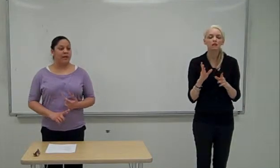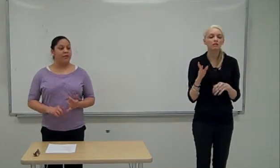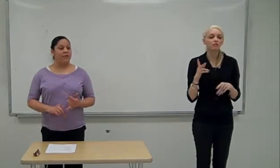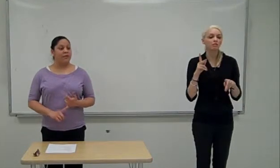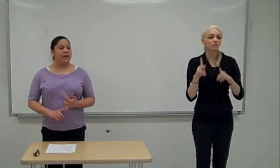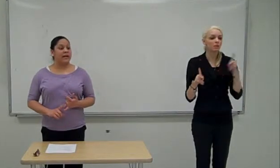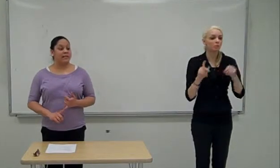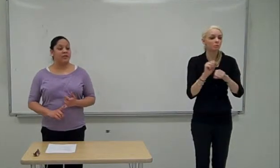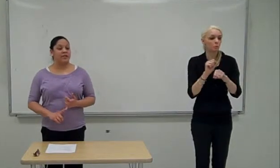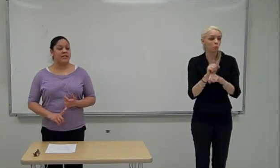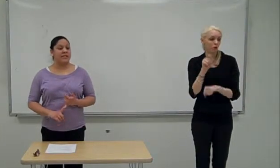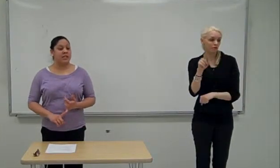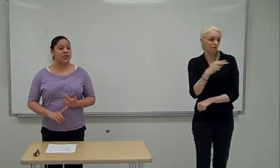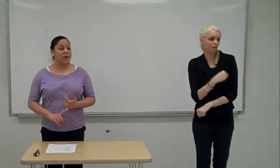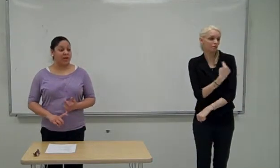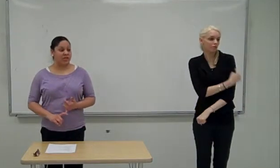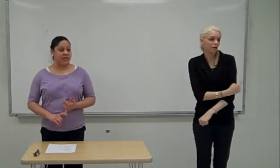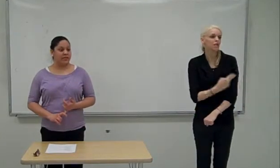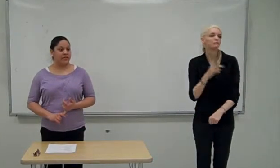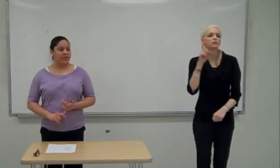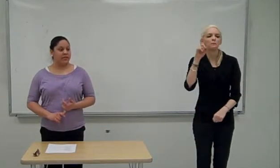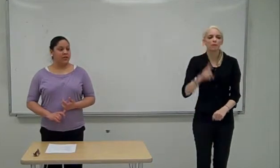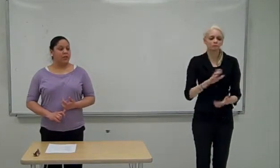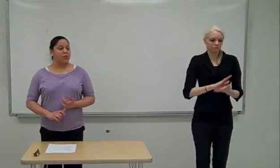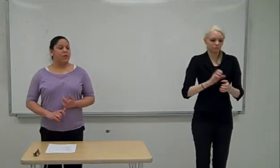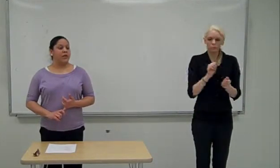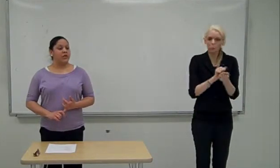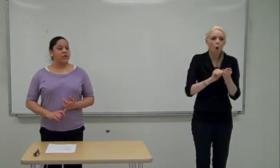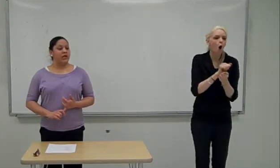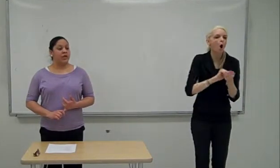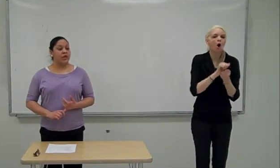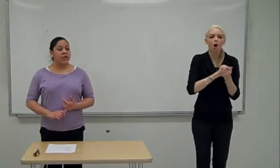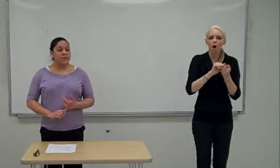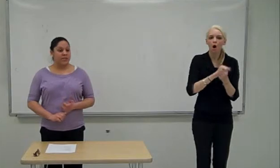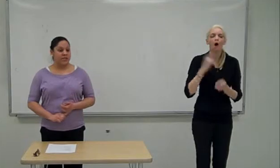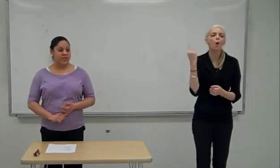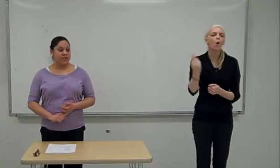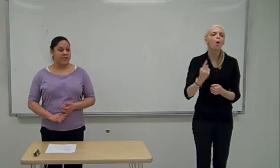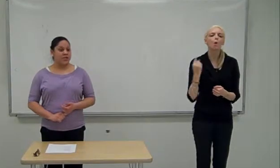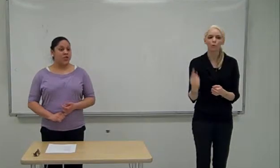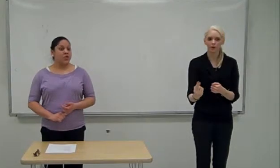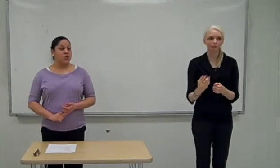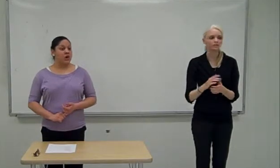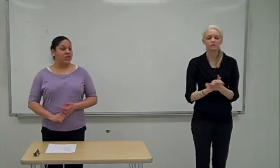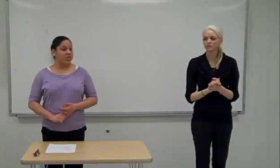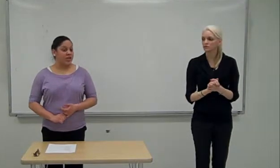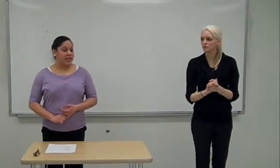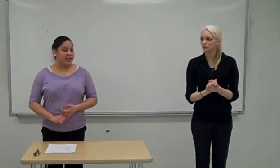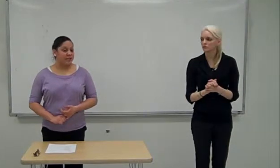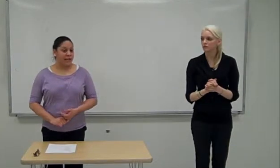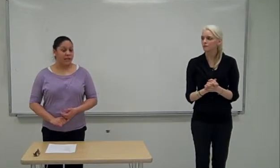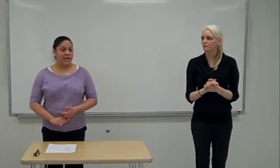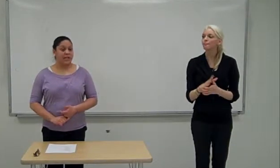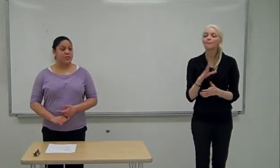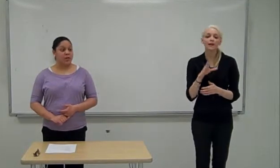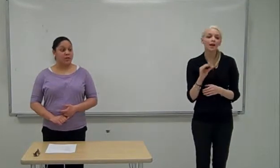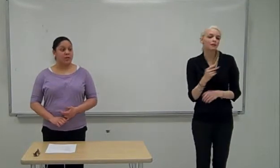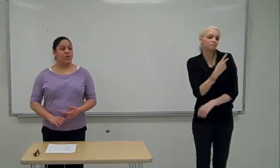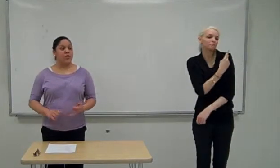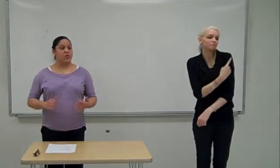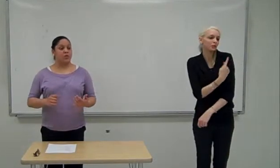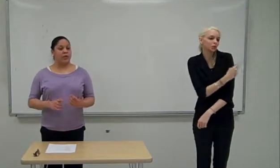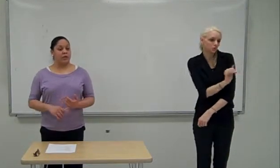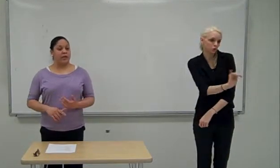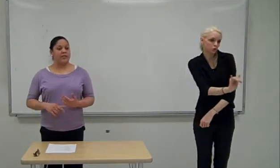frequently before and after they see each patient. We also encourage patients to wash their hands frequently as